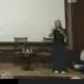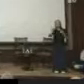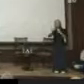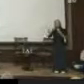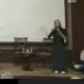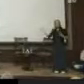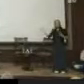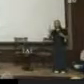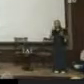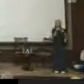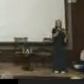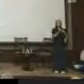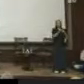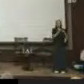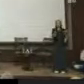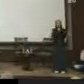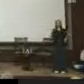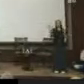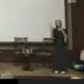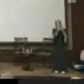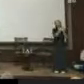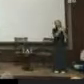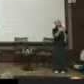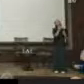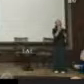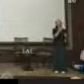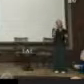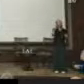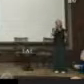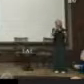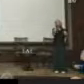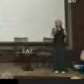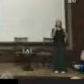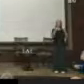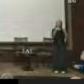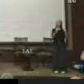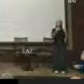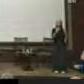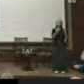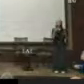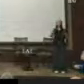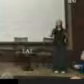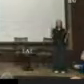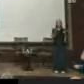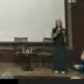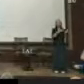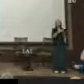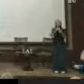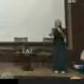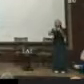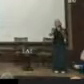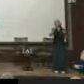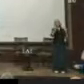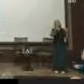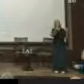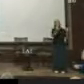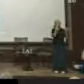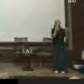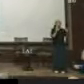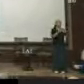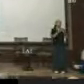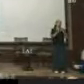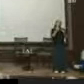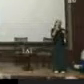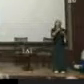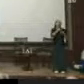will reach out after this program, to please extend your support to the Missing Million campaign, and let's leave no one behind. Thank you so